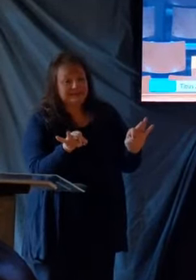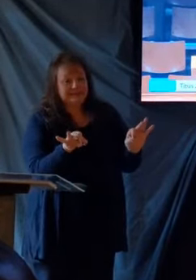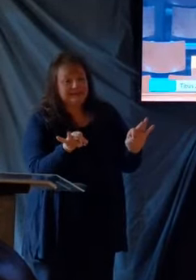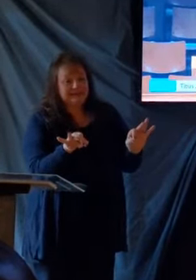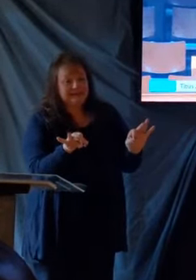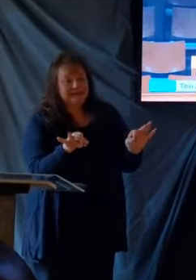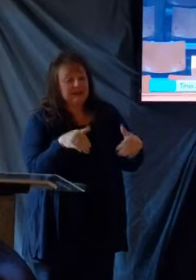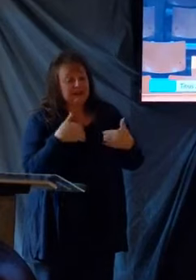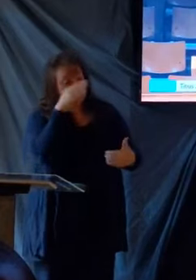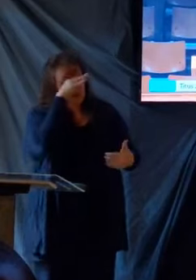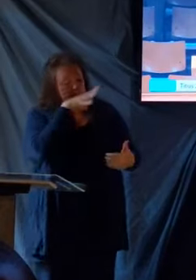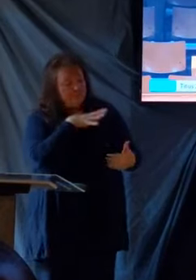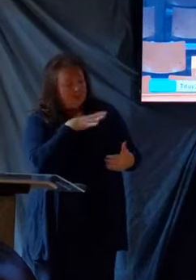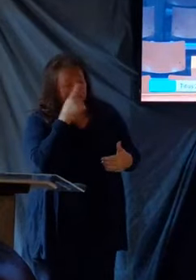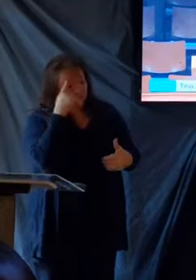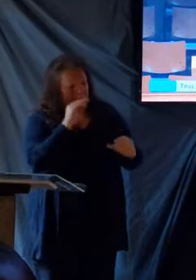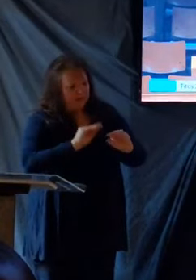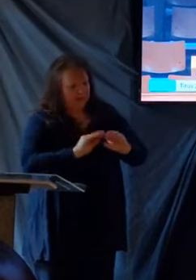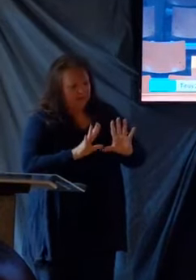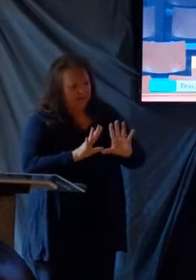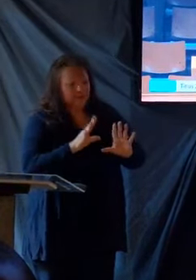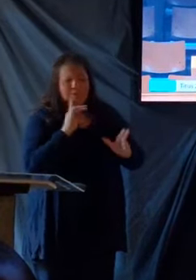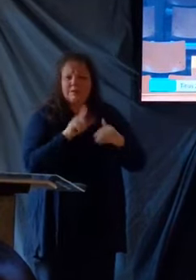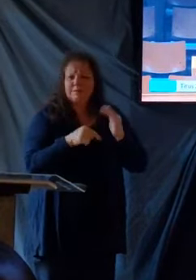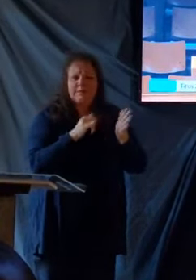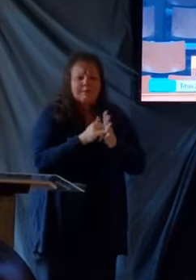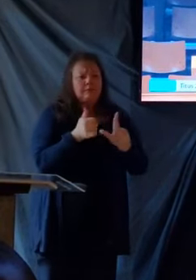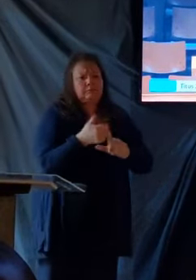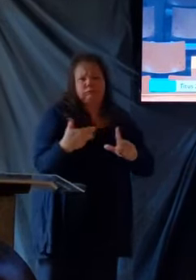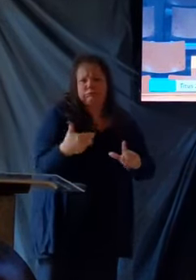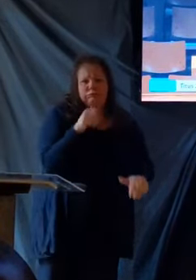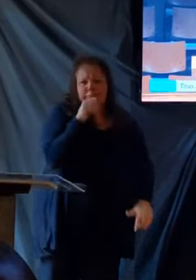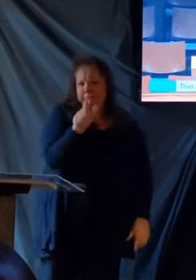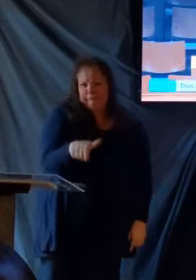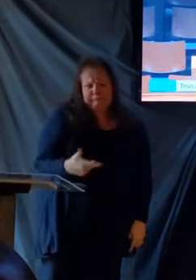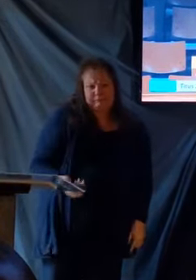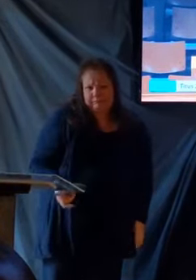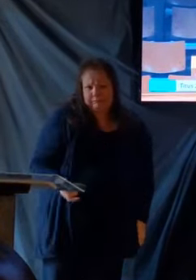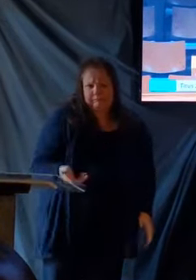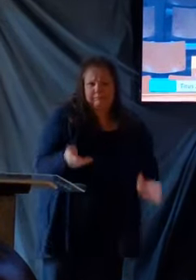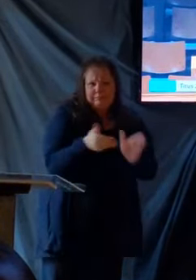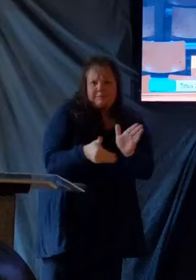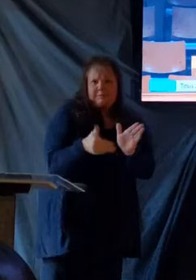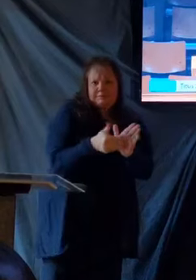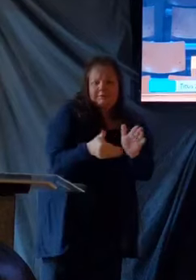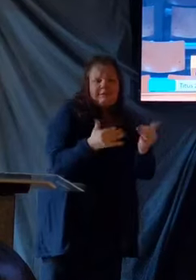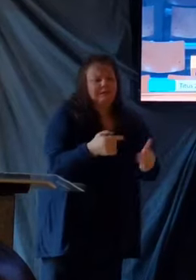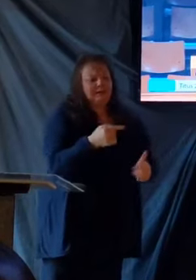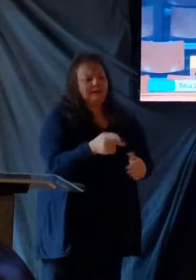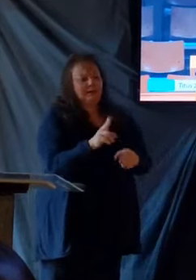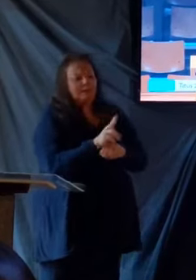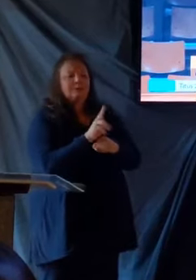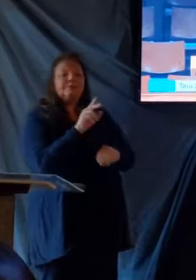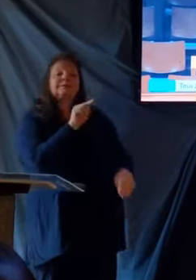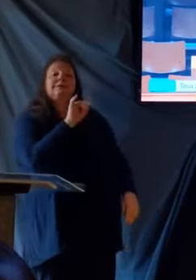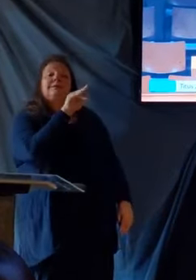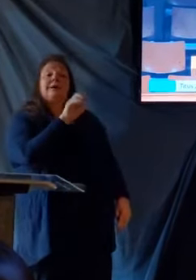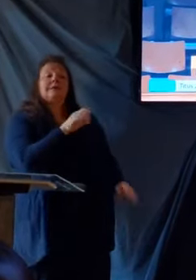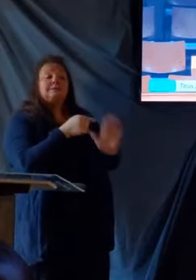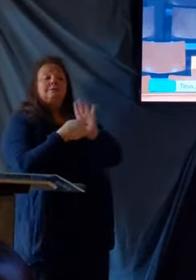urge the young men to be sensible. We've already talked about that. You don't have to elaborate. He's repeating these, but now he's going to use